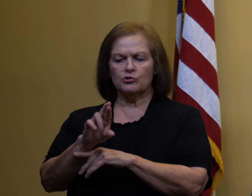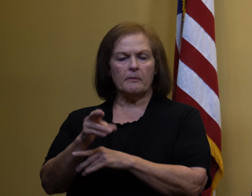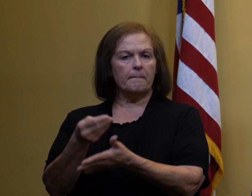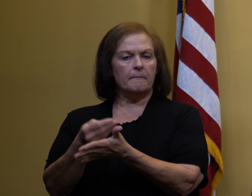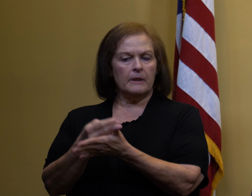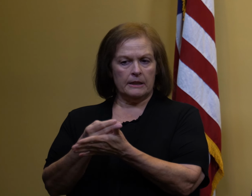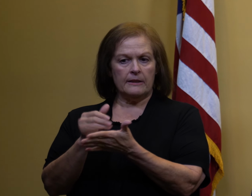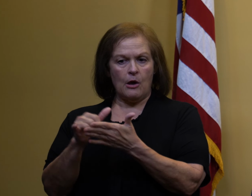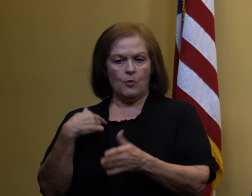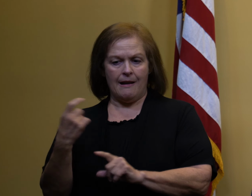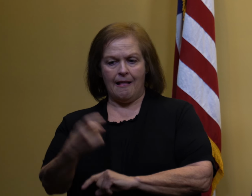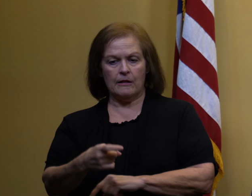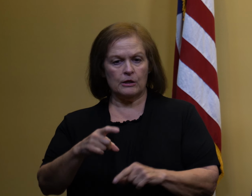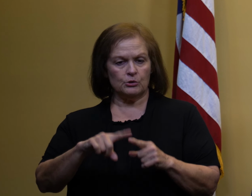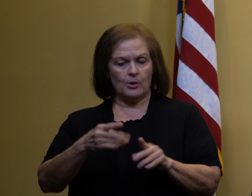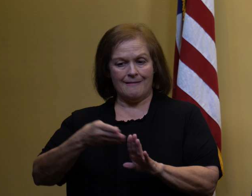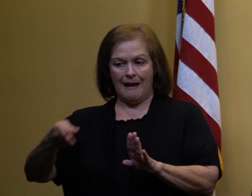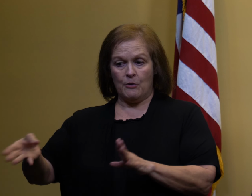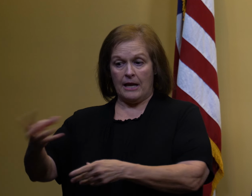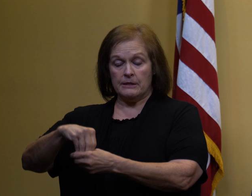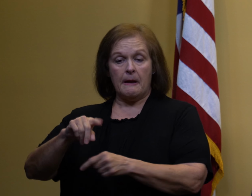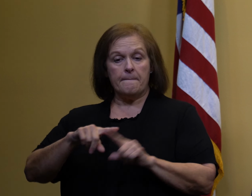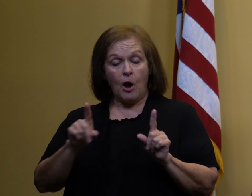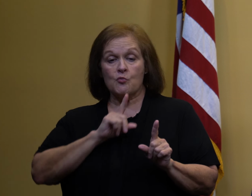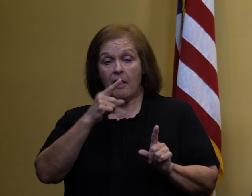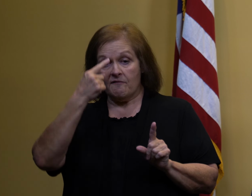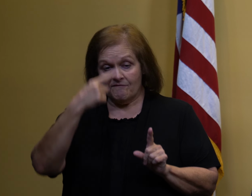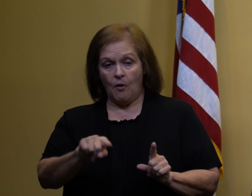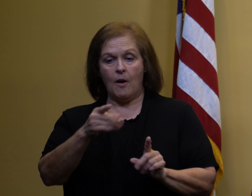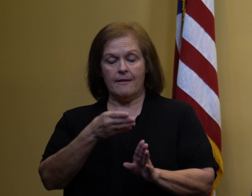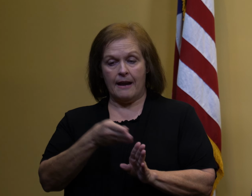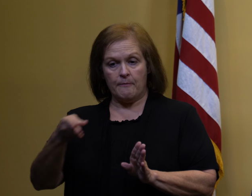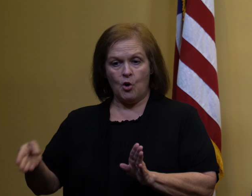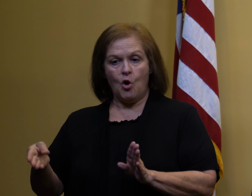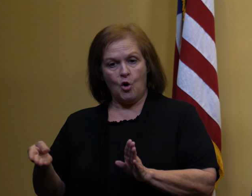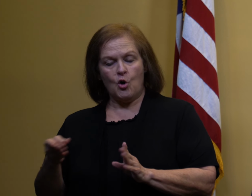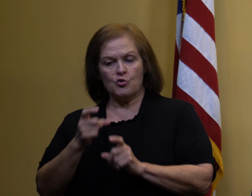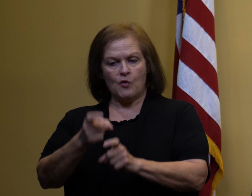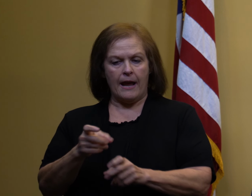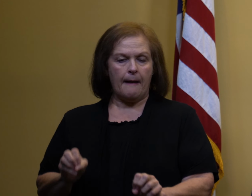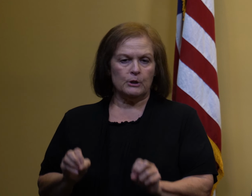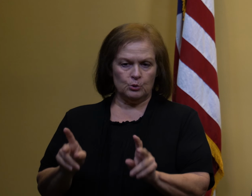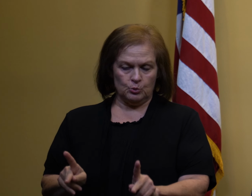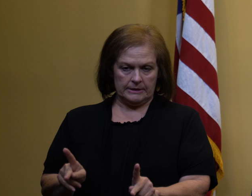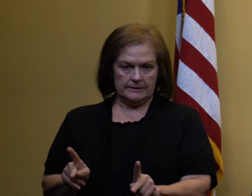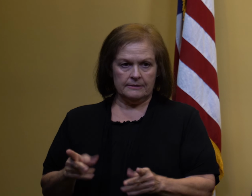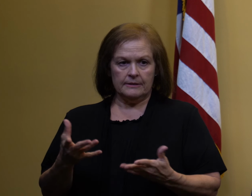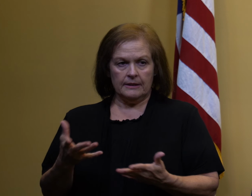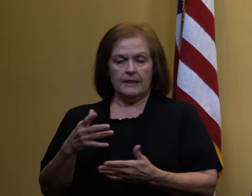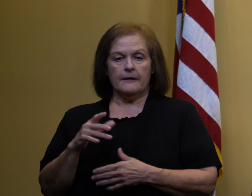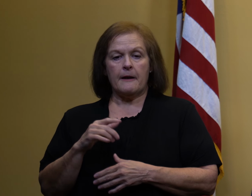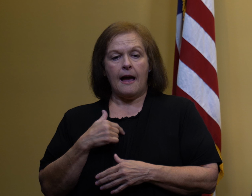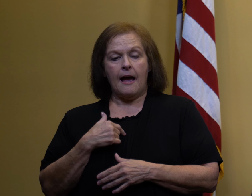allocate towards neighborhood engagement, but specifically for neighborhood enrichment grant opportunities. And